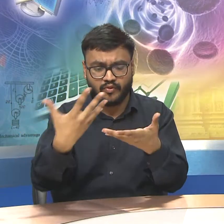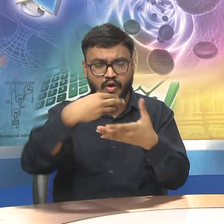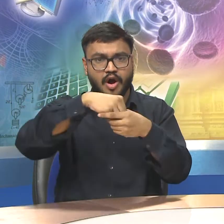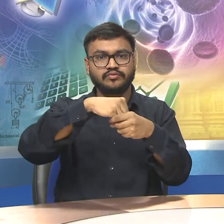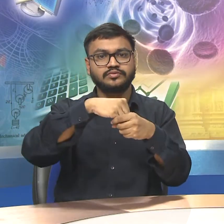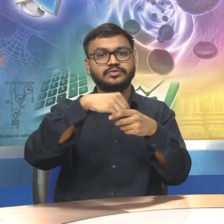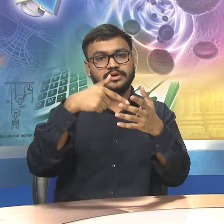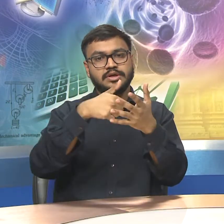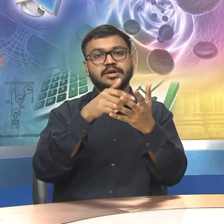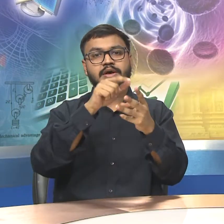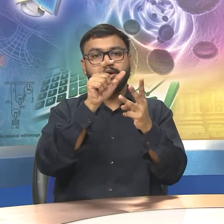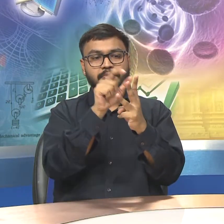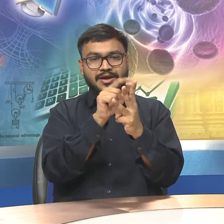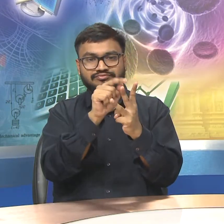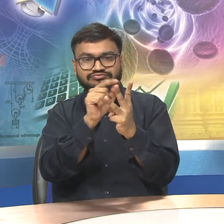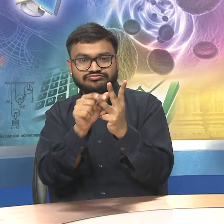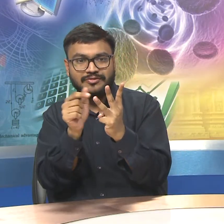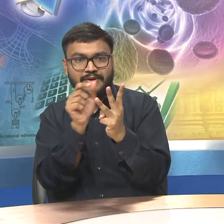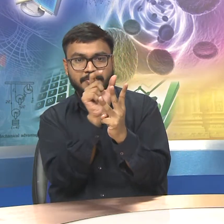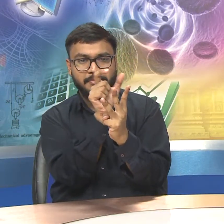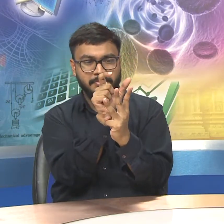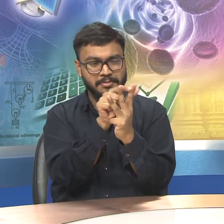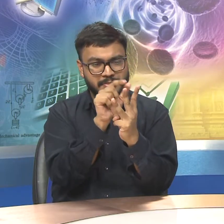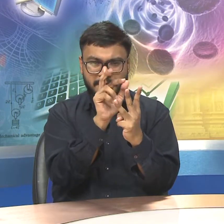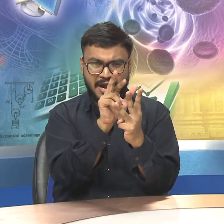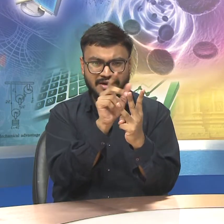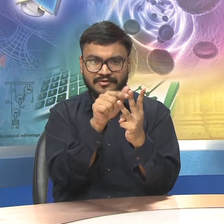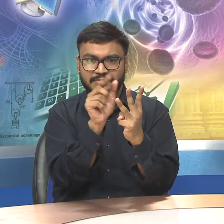place of articulation and movement in this sign.